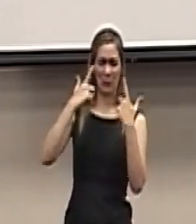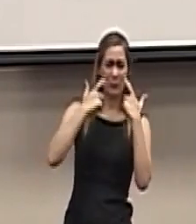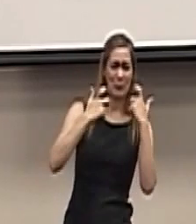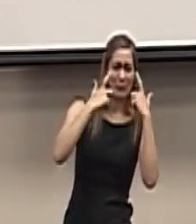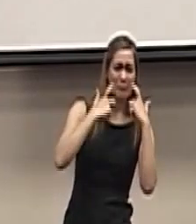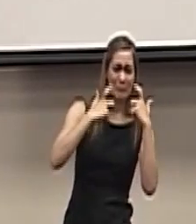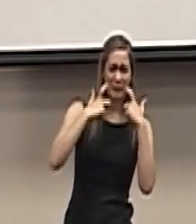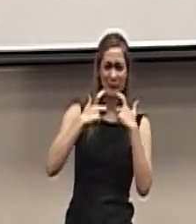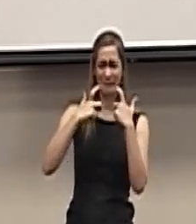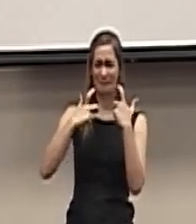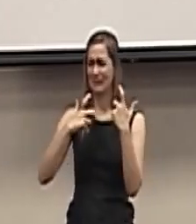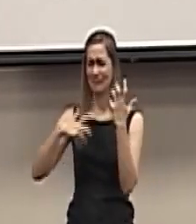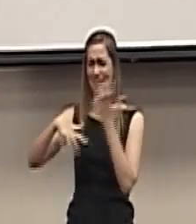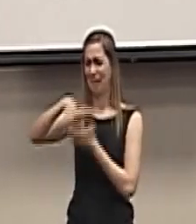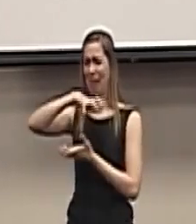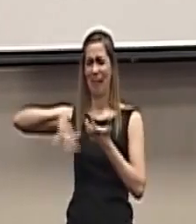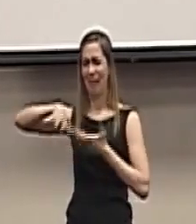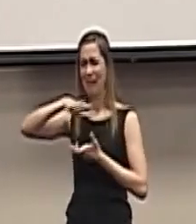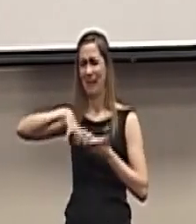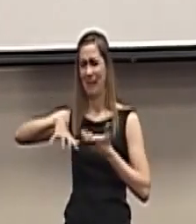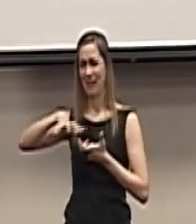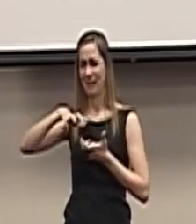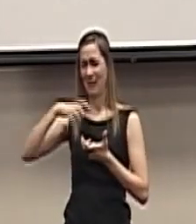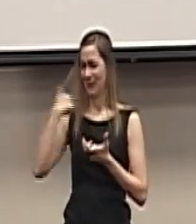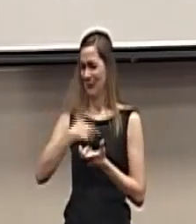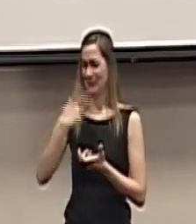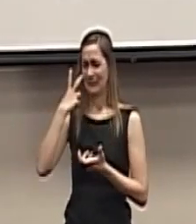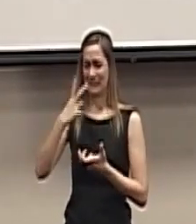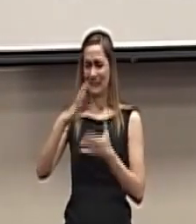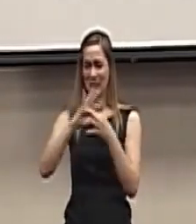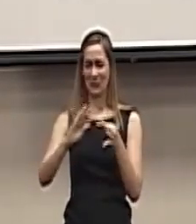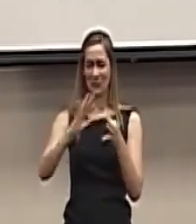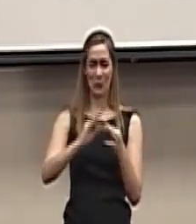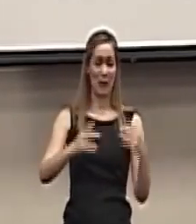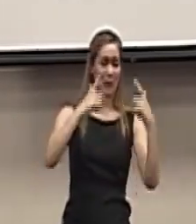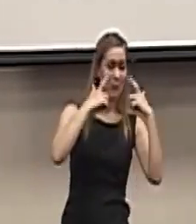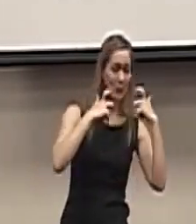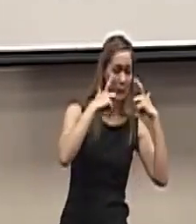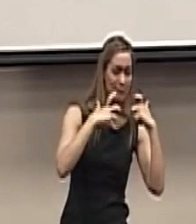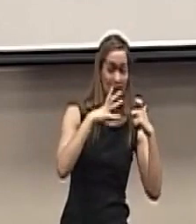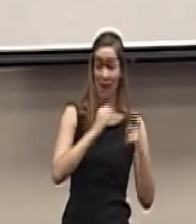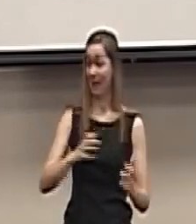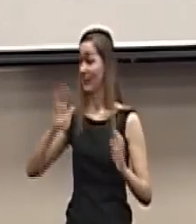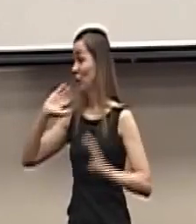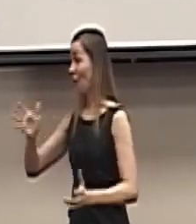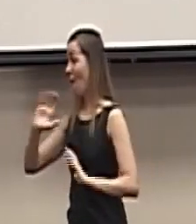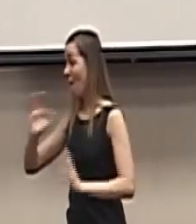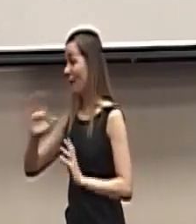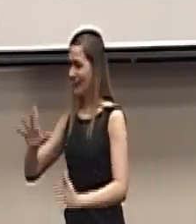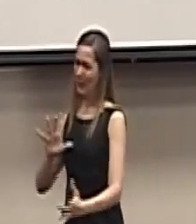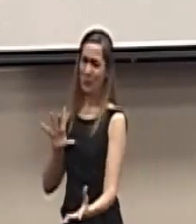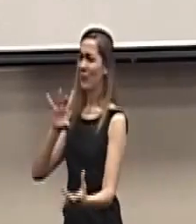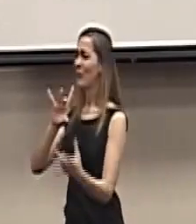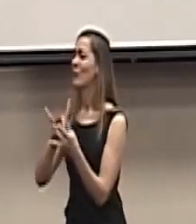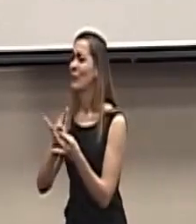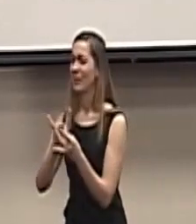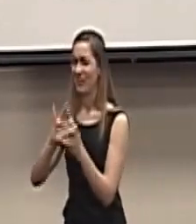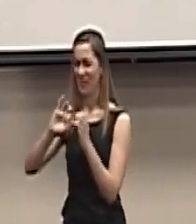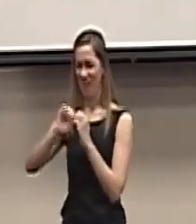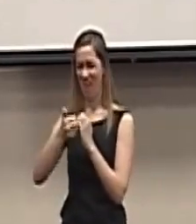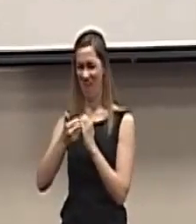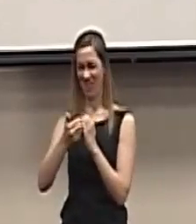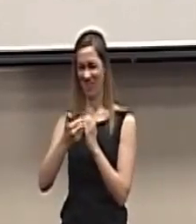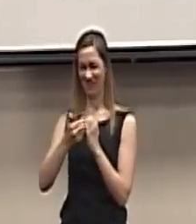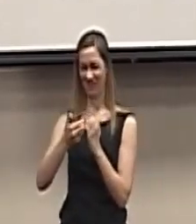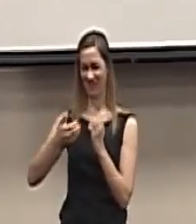and joy and these coming together. And here we have this story of weeping, but also talking and reunion. And how do you reconcile